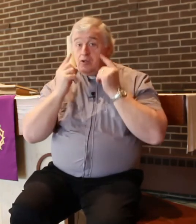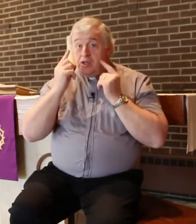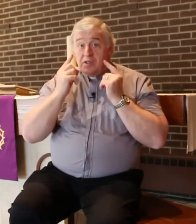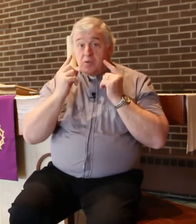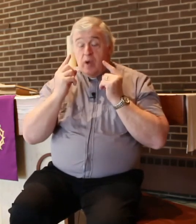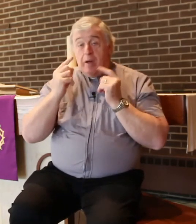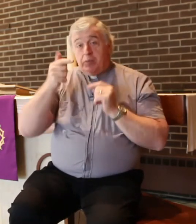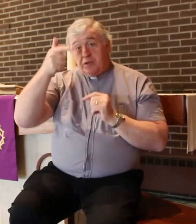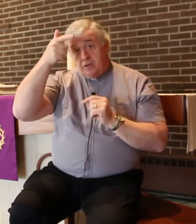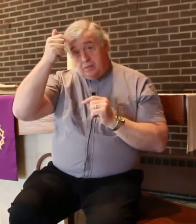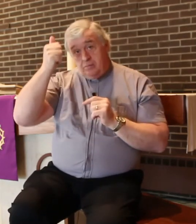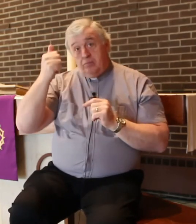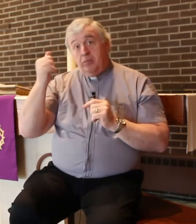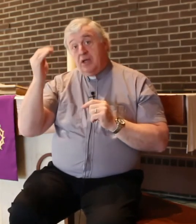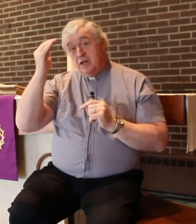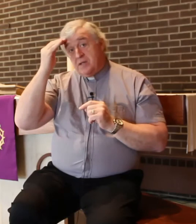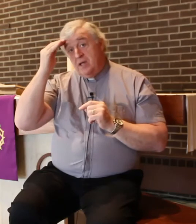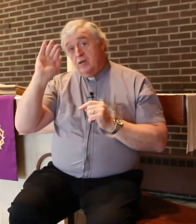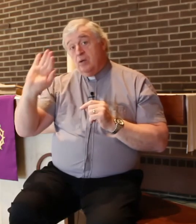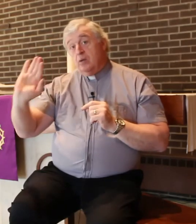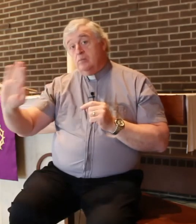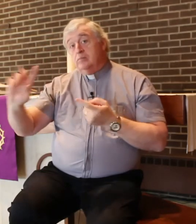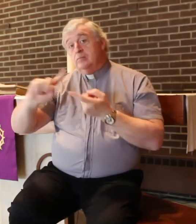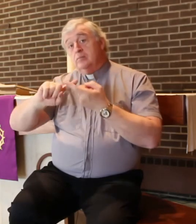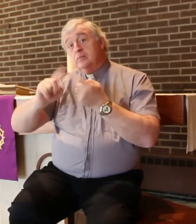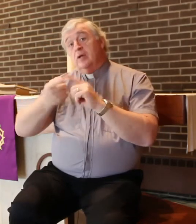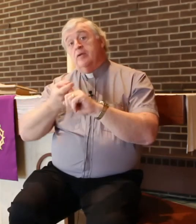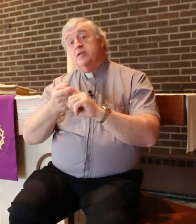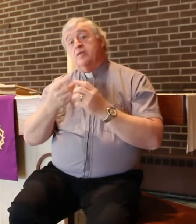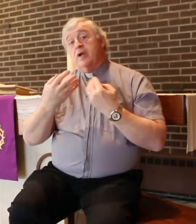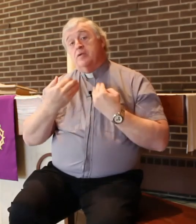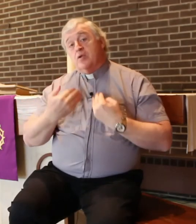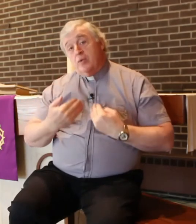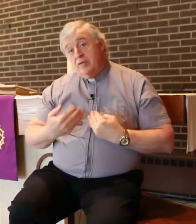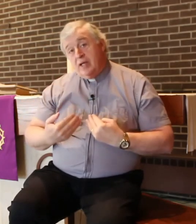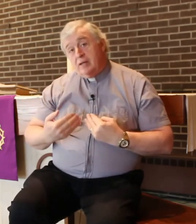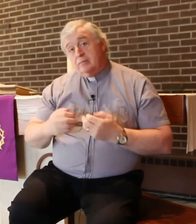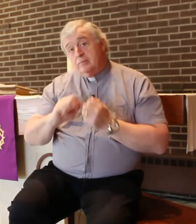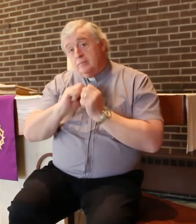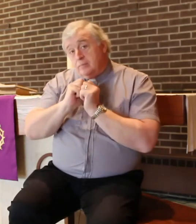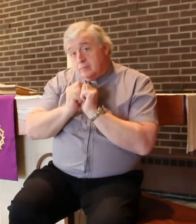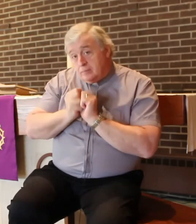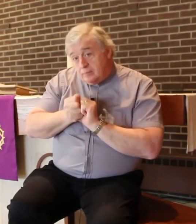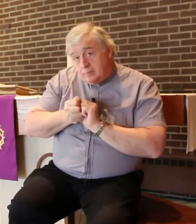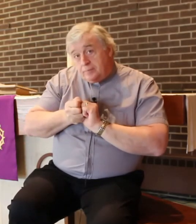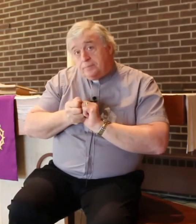Jesus wept because he knew of his friends grieving.